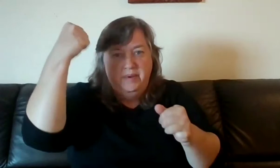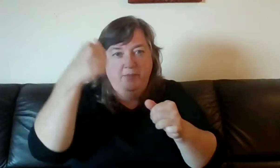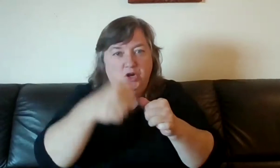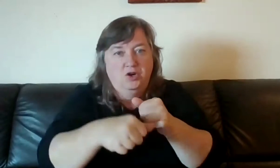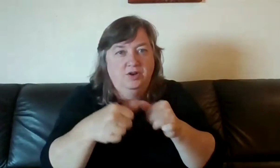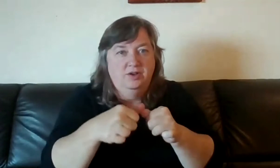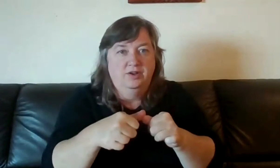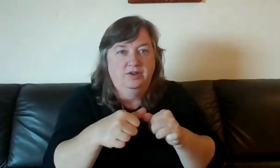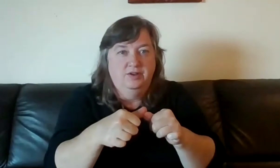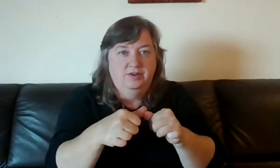remember.